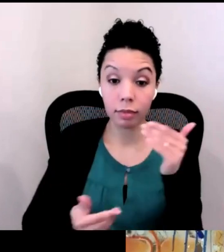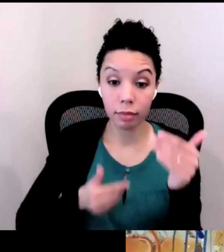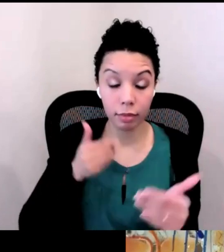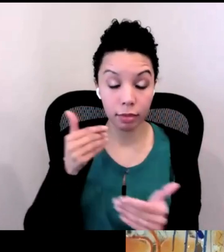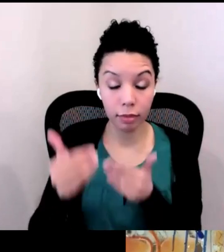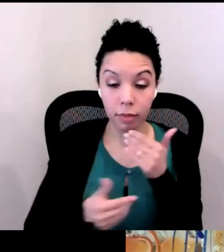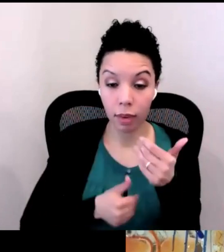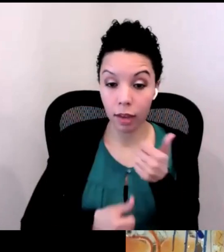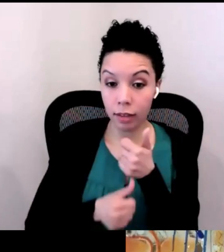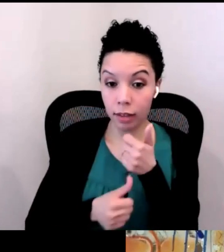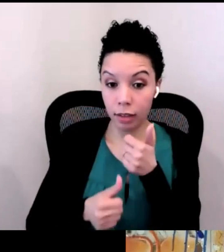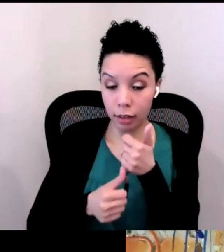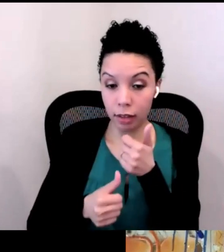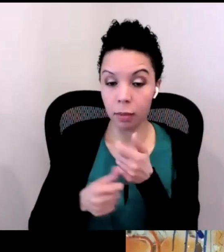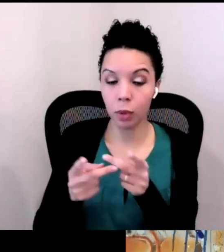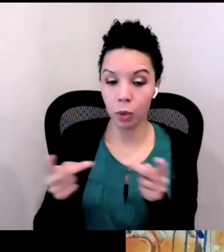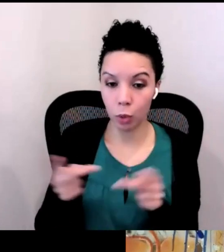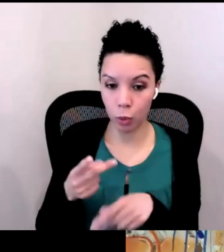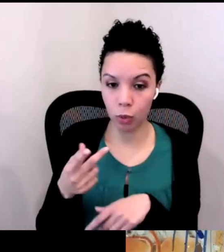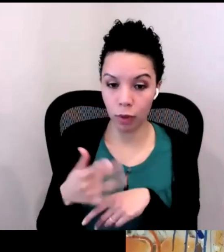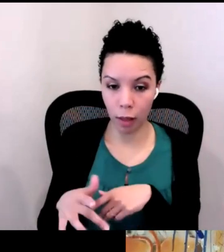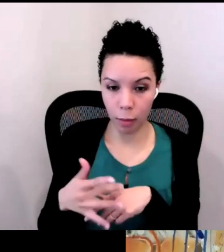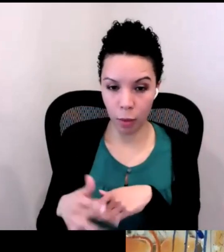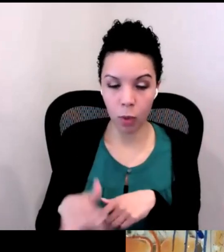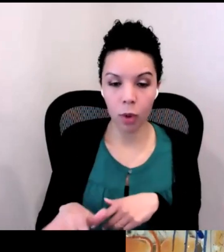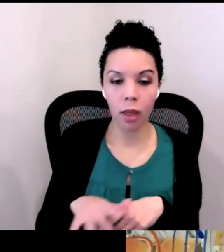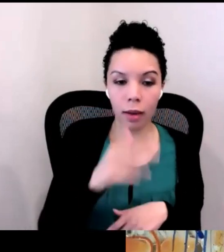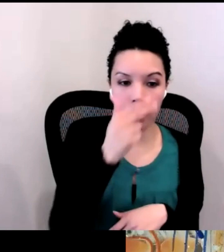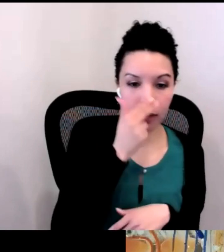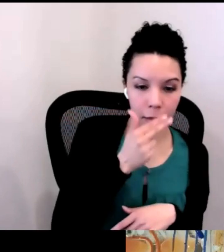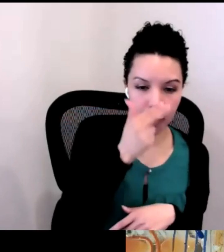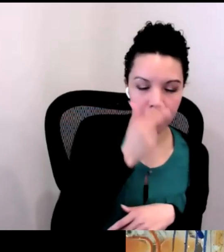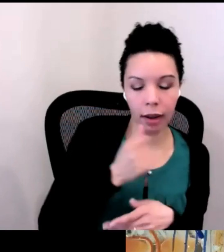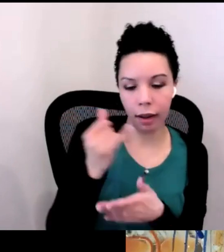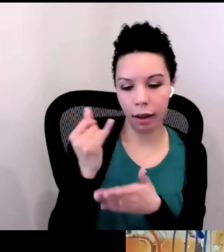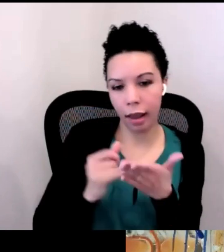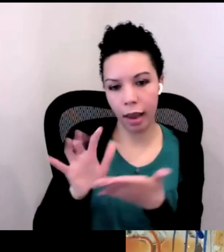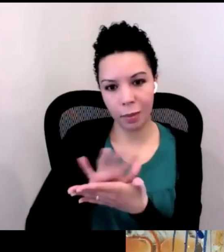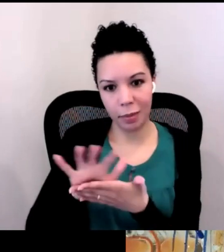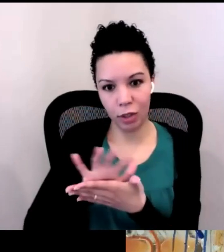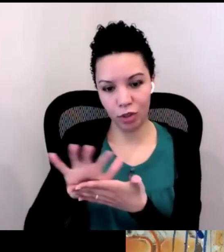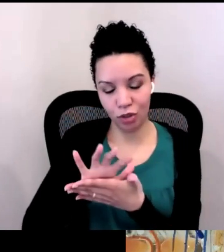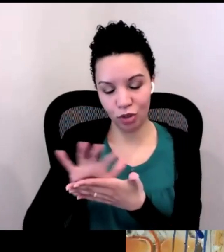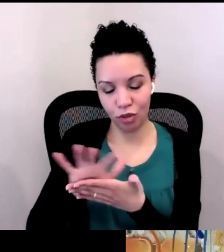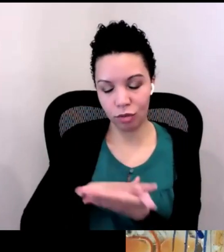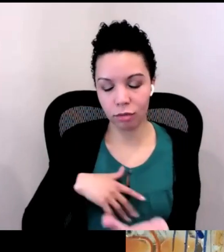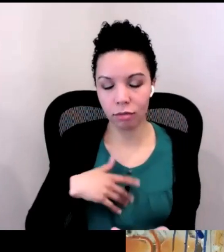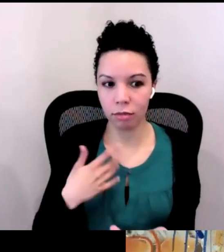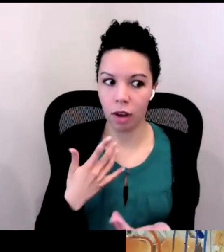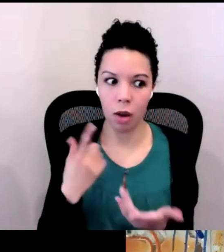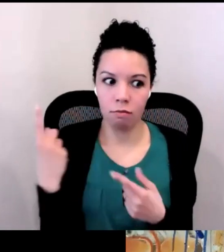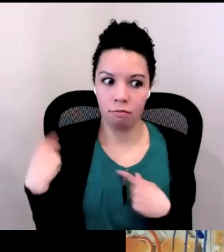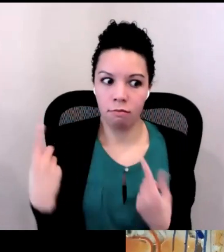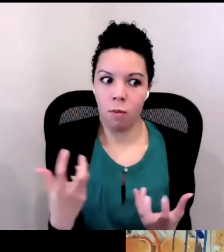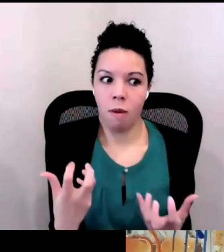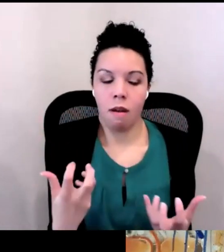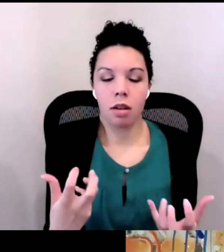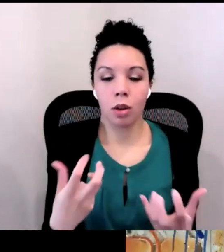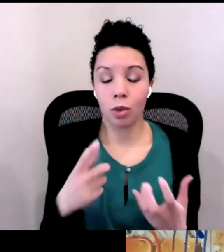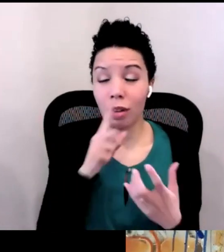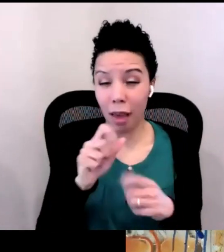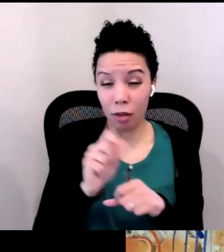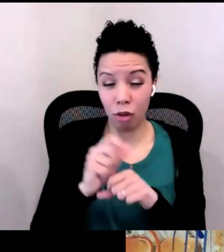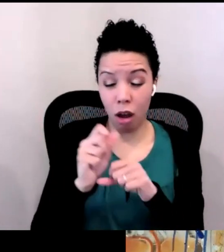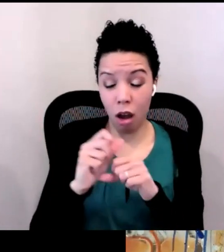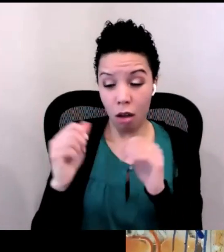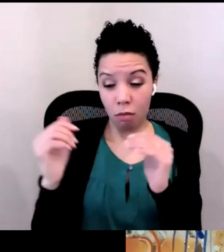animation department, which is where I had always wanted to be. It was a job below me, and I took it immediately because